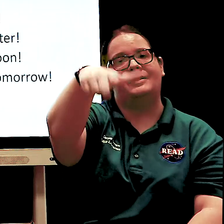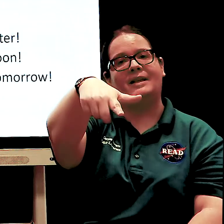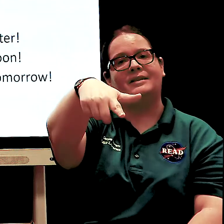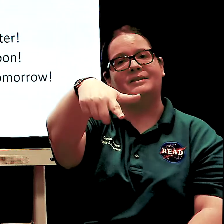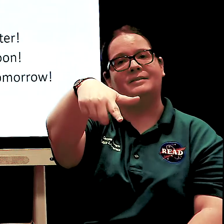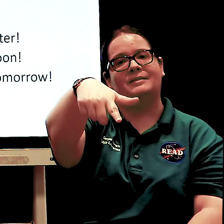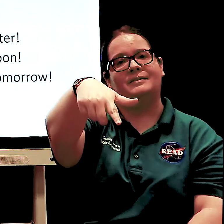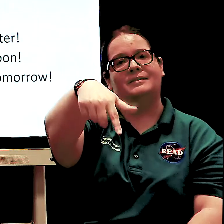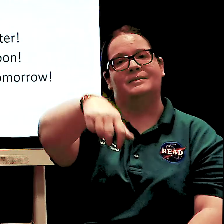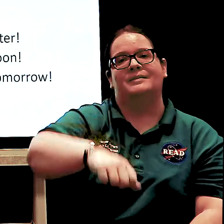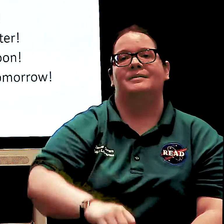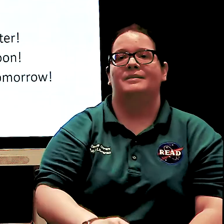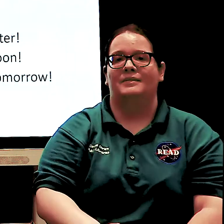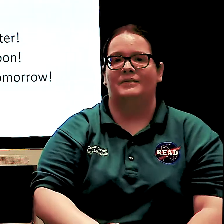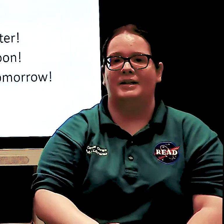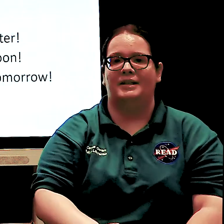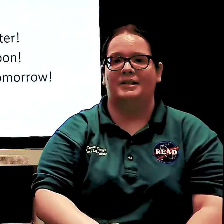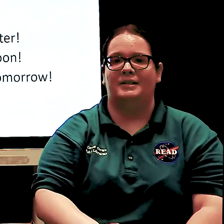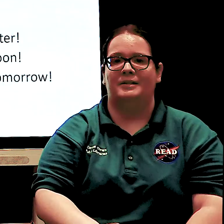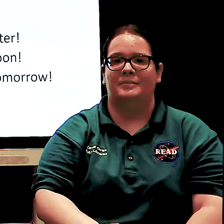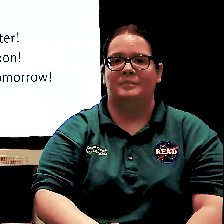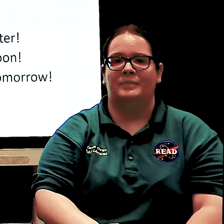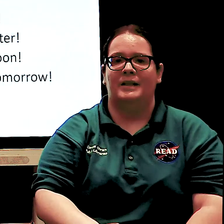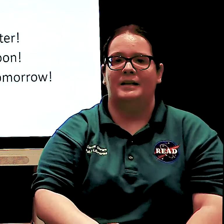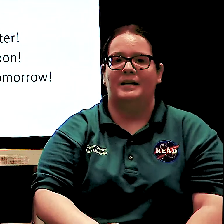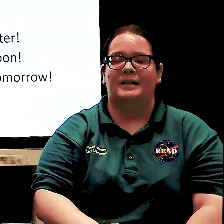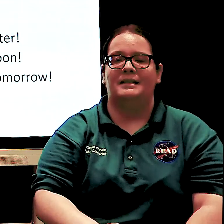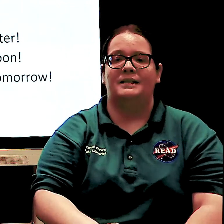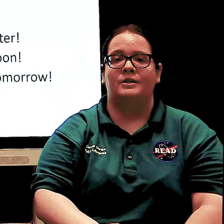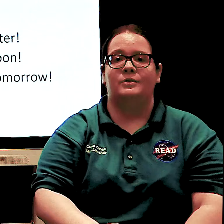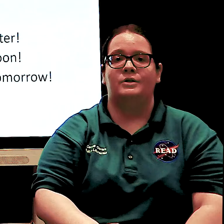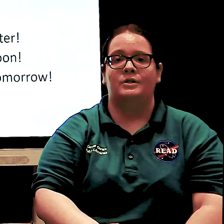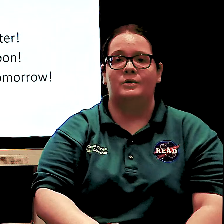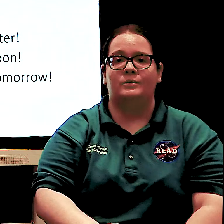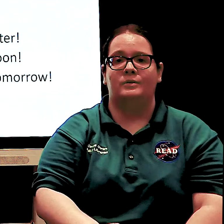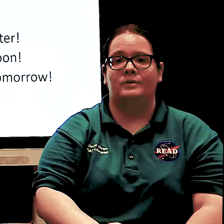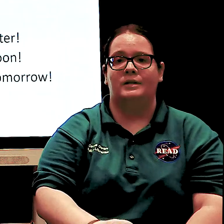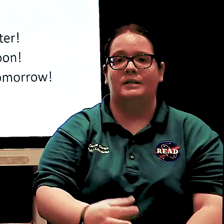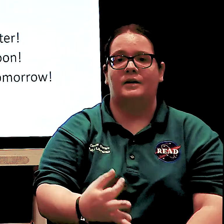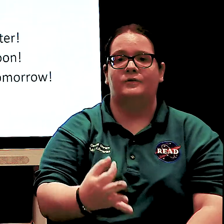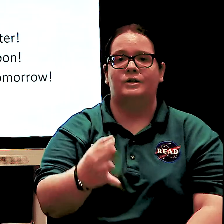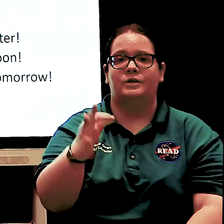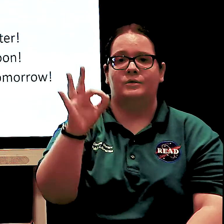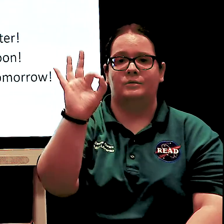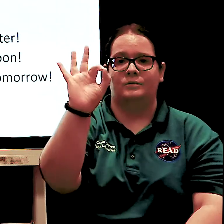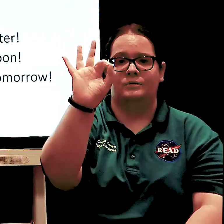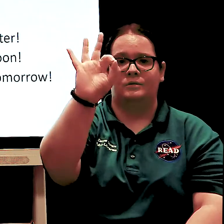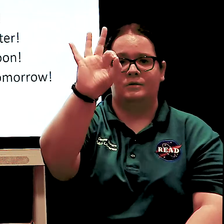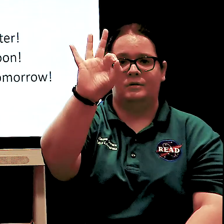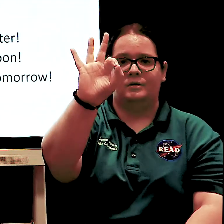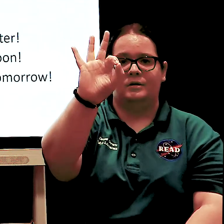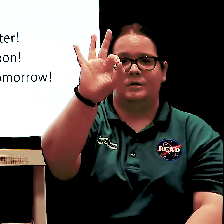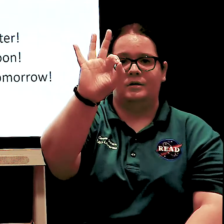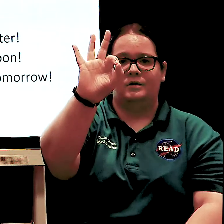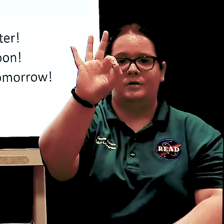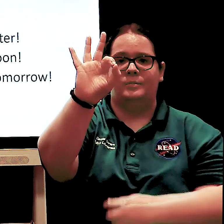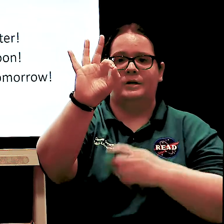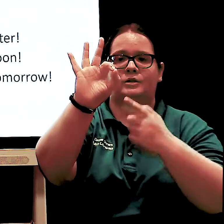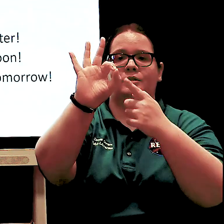later. Very good. And see you soon. The sign for soon. You pinch